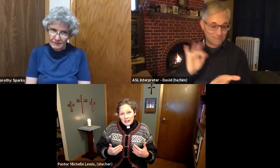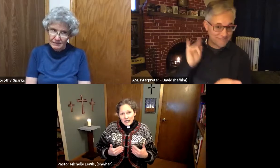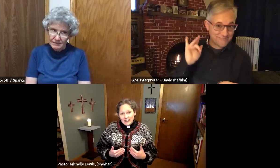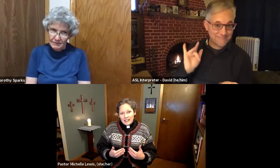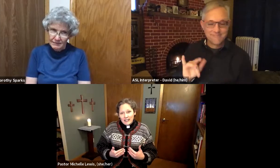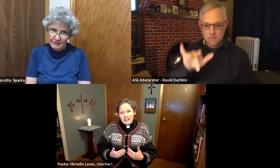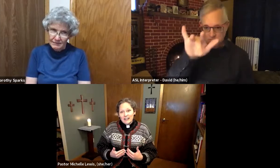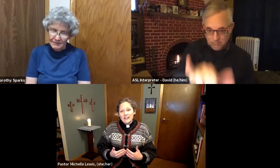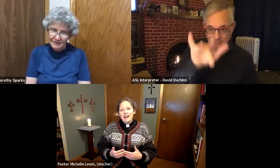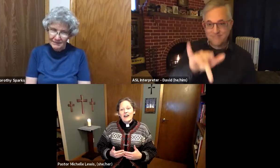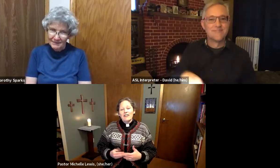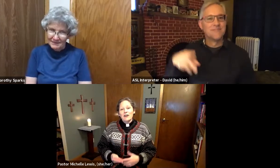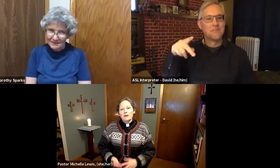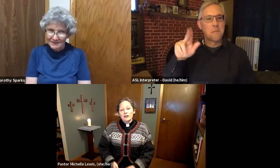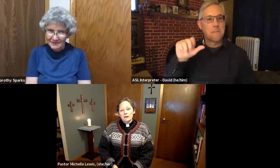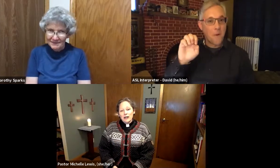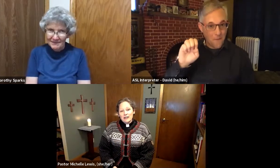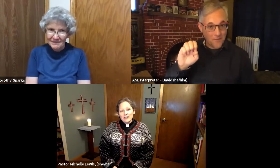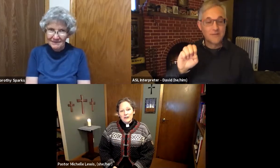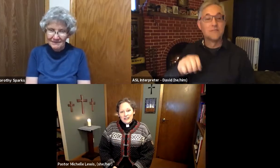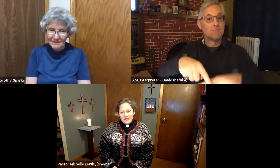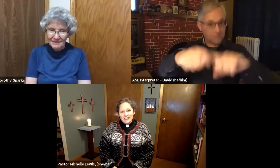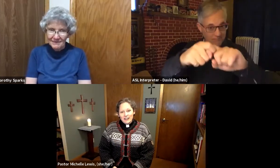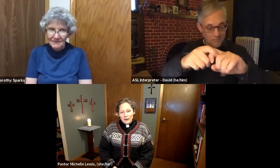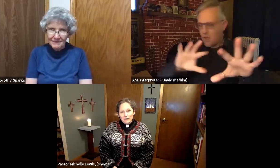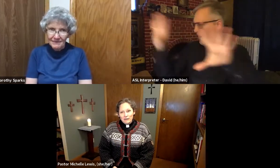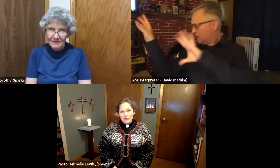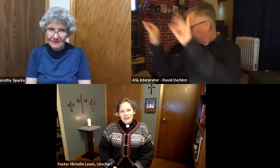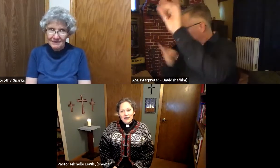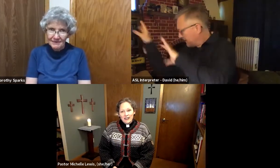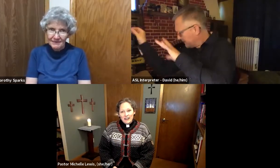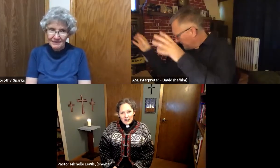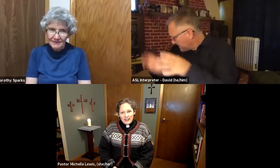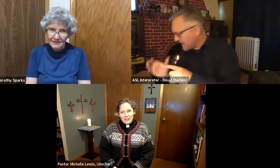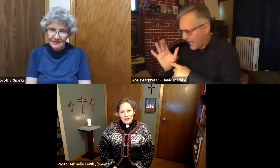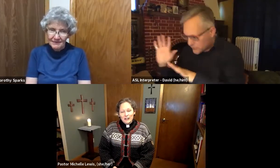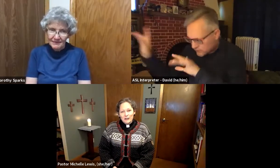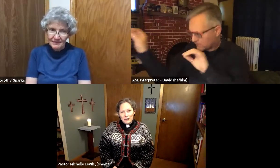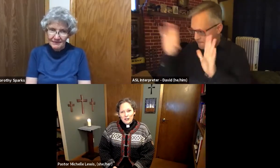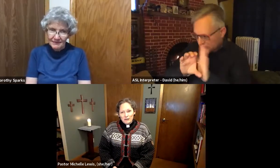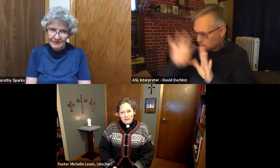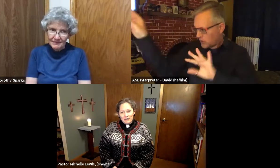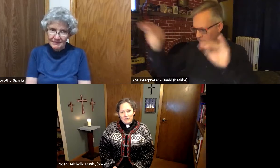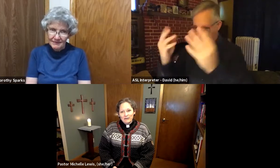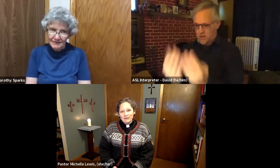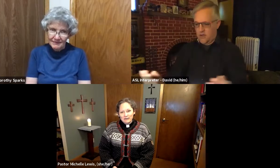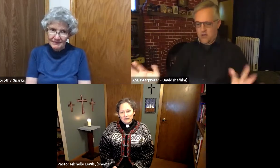stuff collected, and then when you're ready, you can sit down and enter into